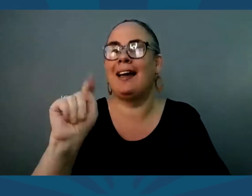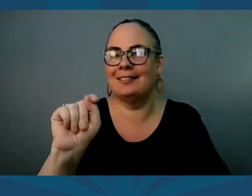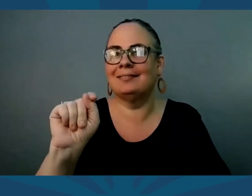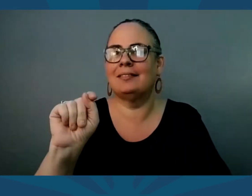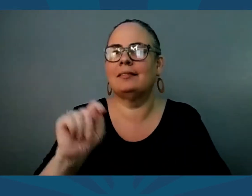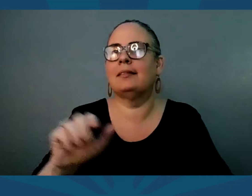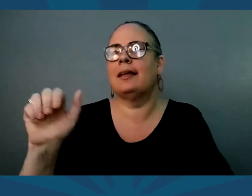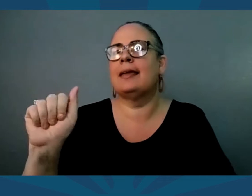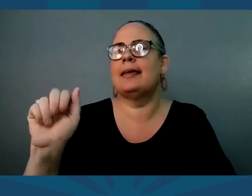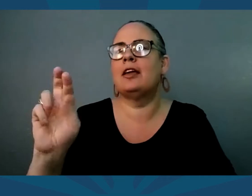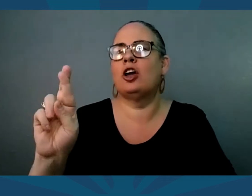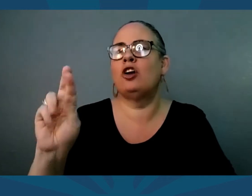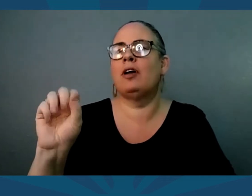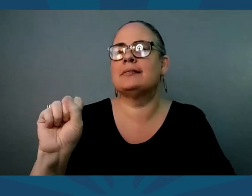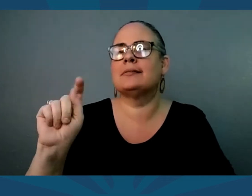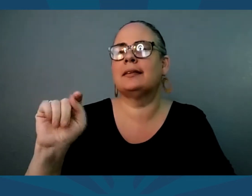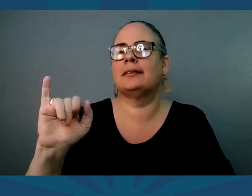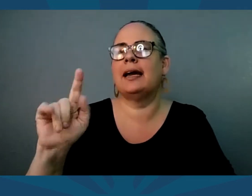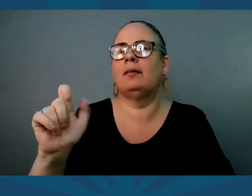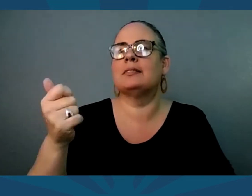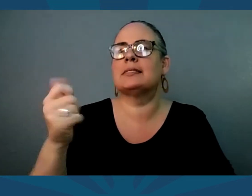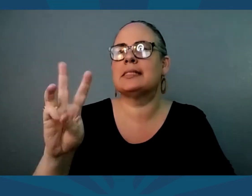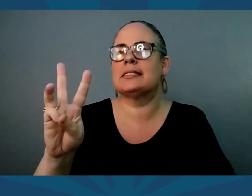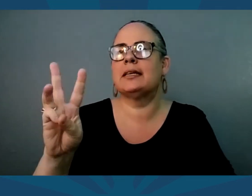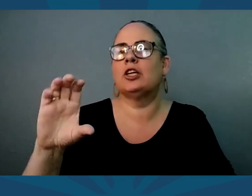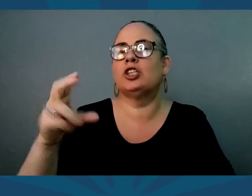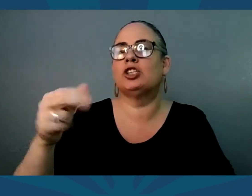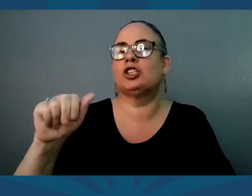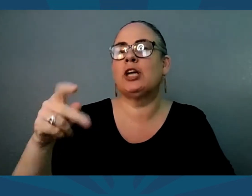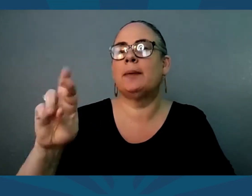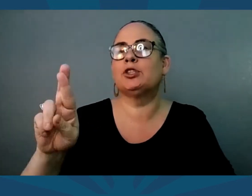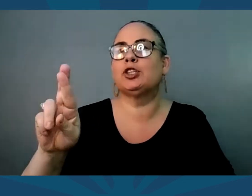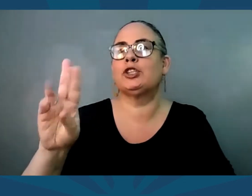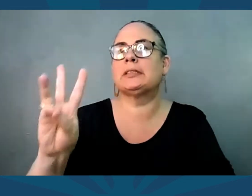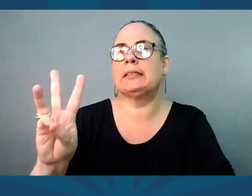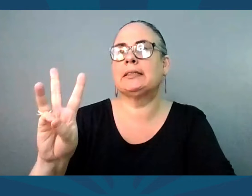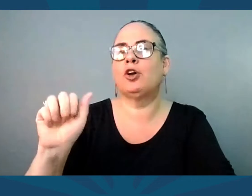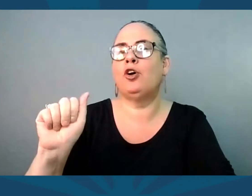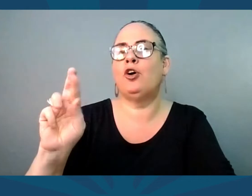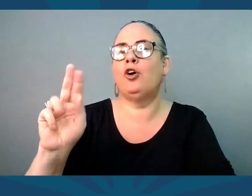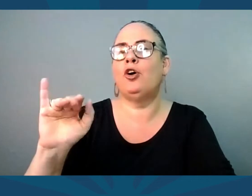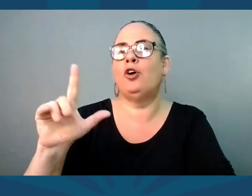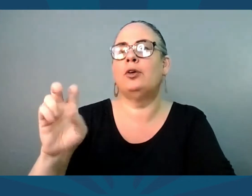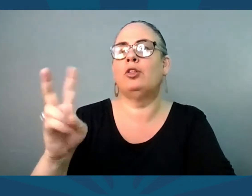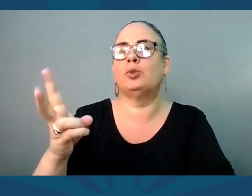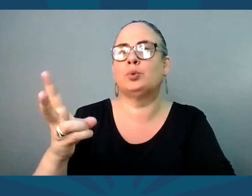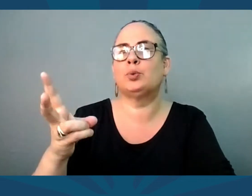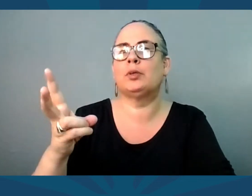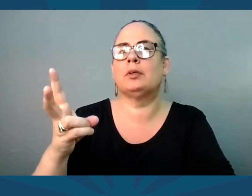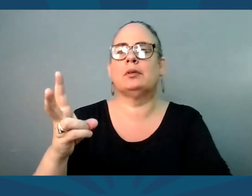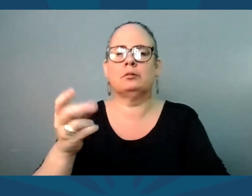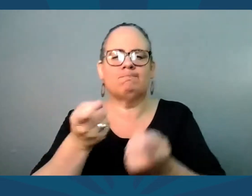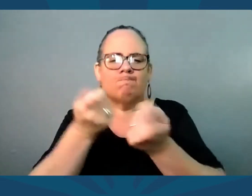after Arizona voters passed the Citizens Clean Elections Act, ARS Title 16,